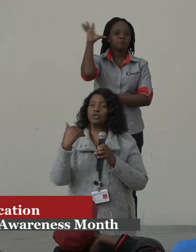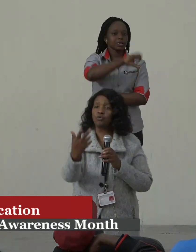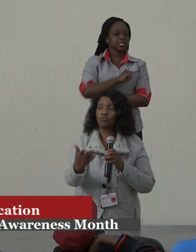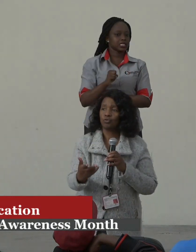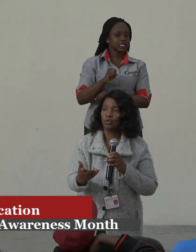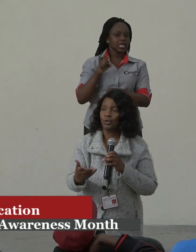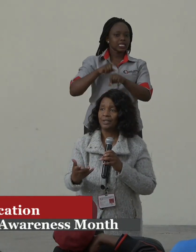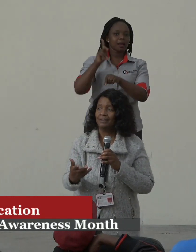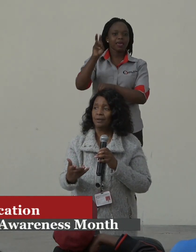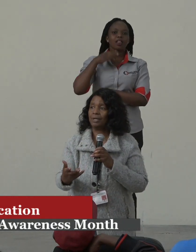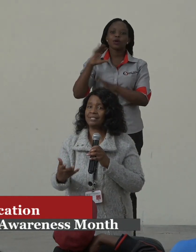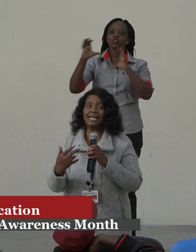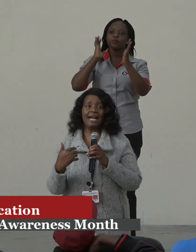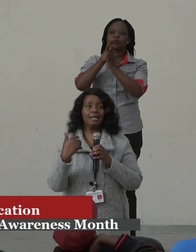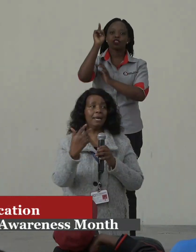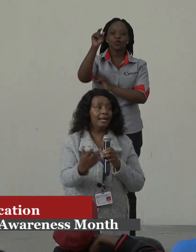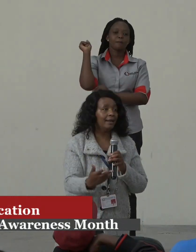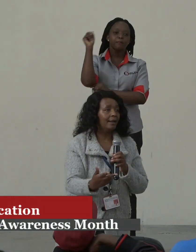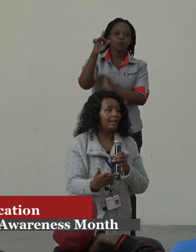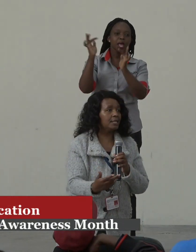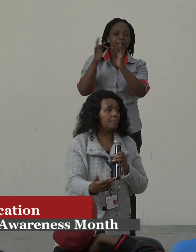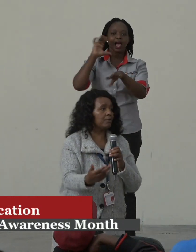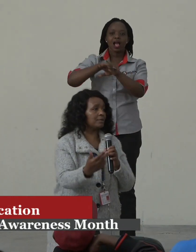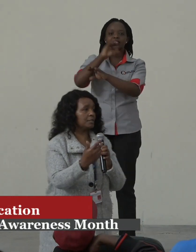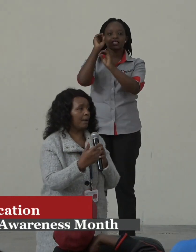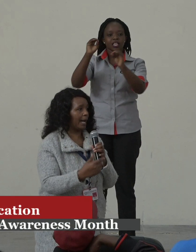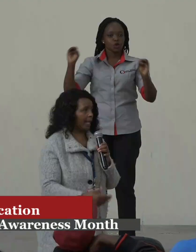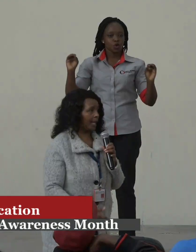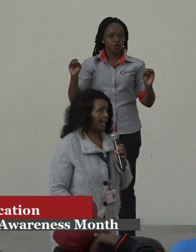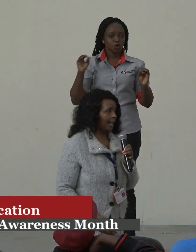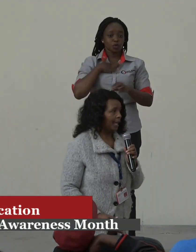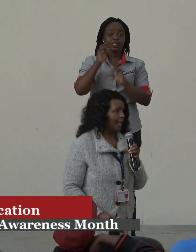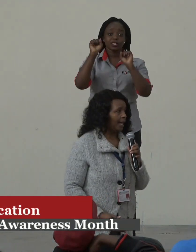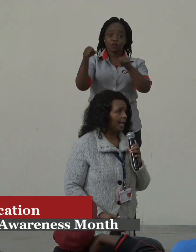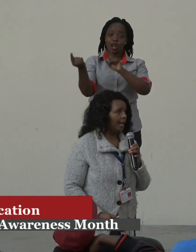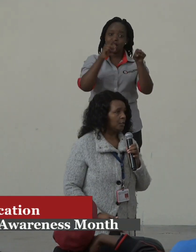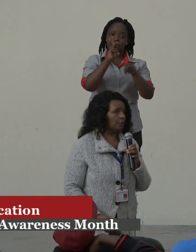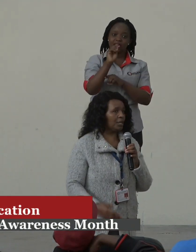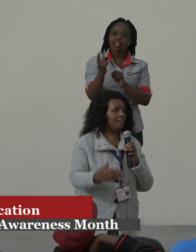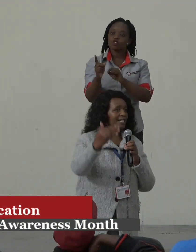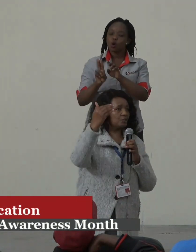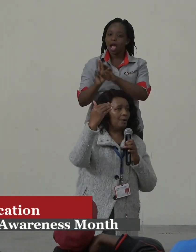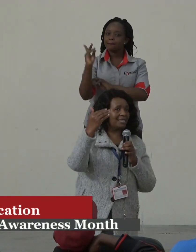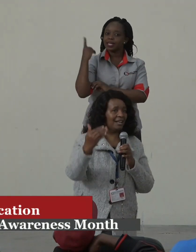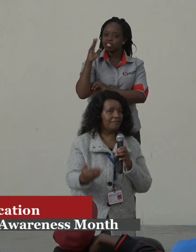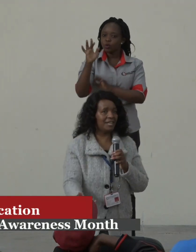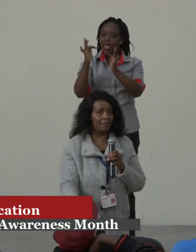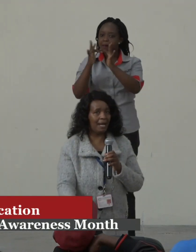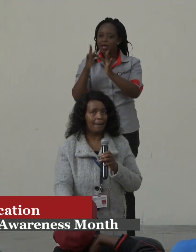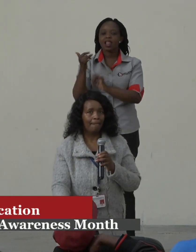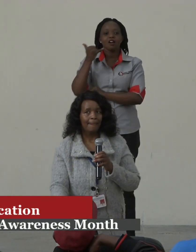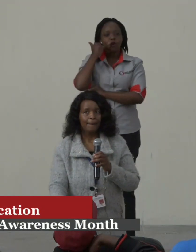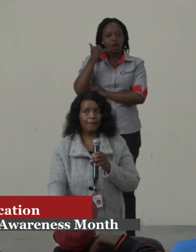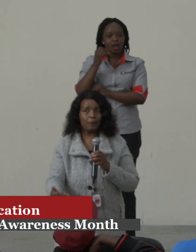reach you, we send an email, it bounces back. You give us your telephone